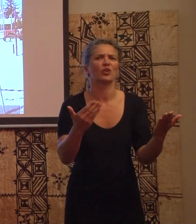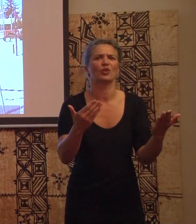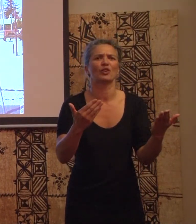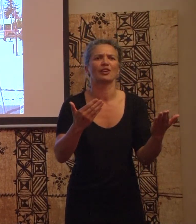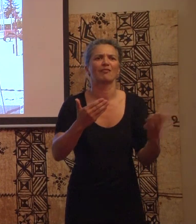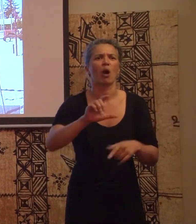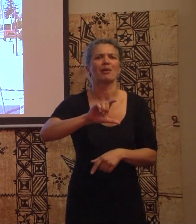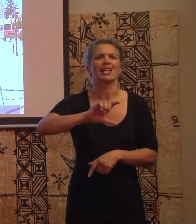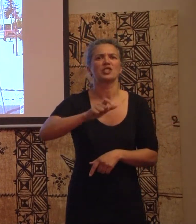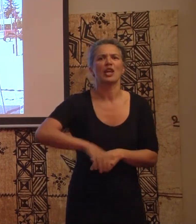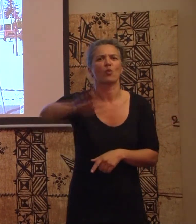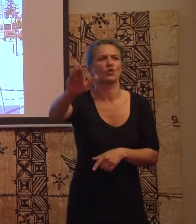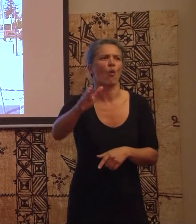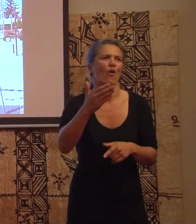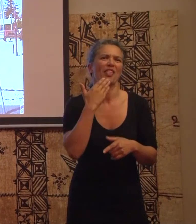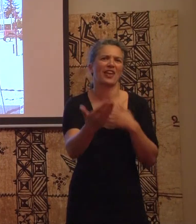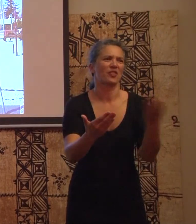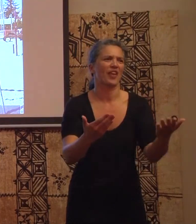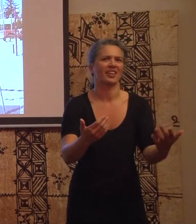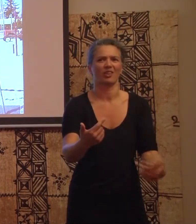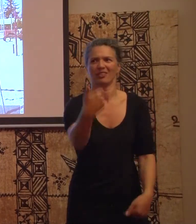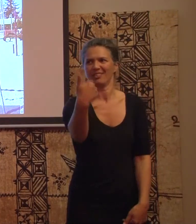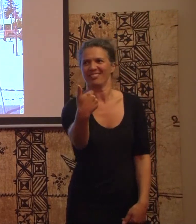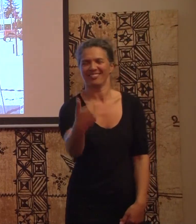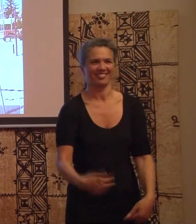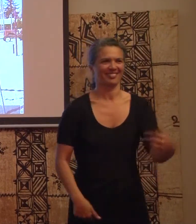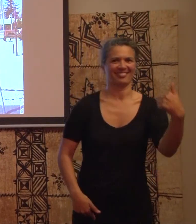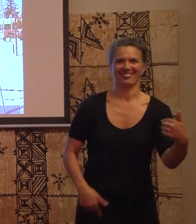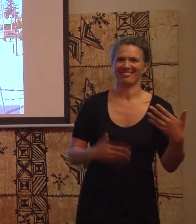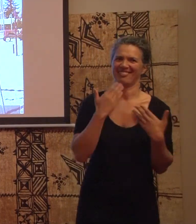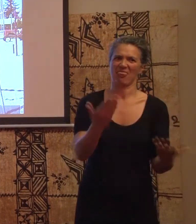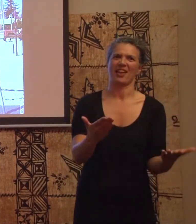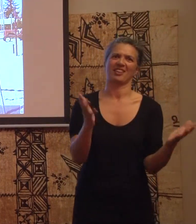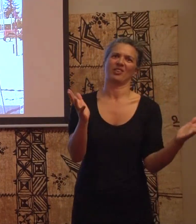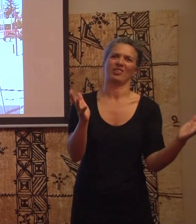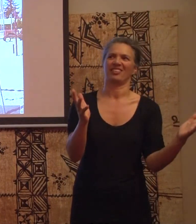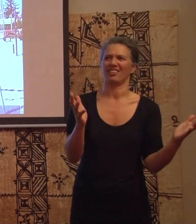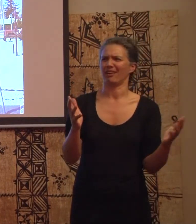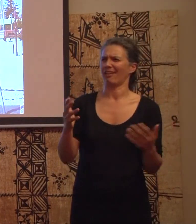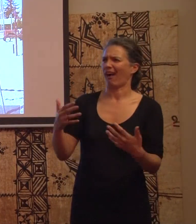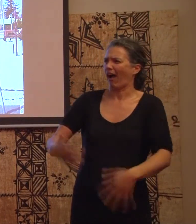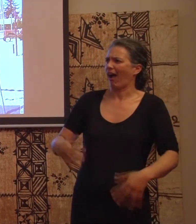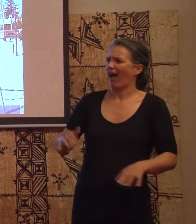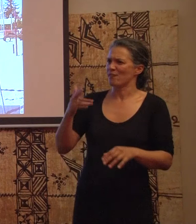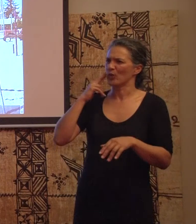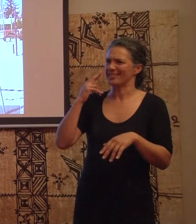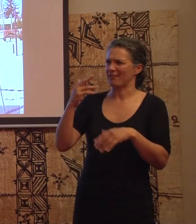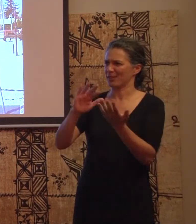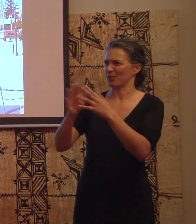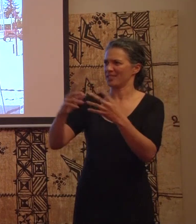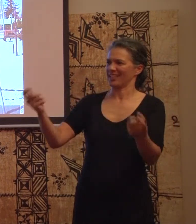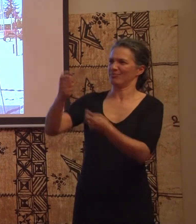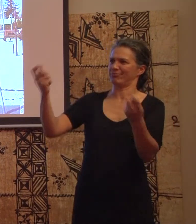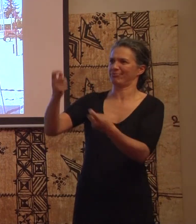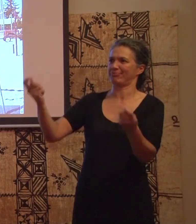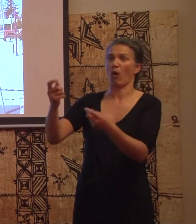Northland? Channel North. Coming along, and so great publicity for the deaf community and also for Pechakacha and the